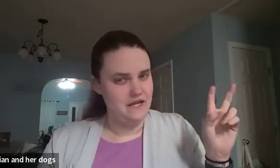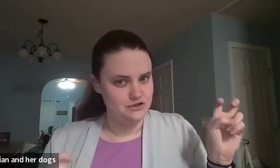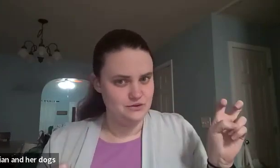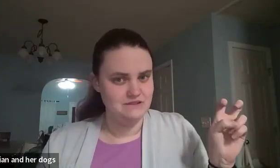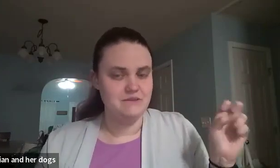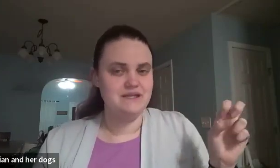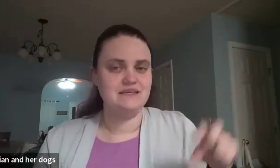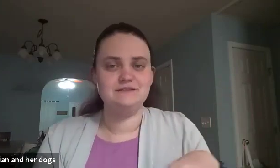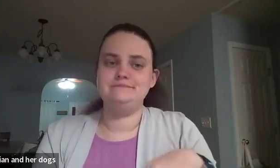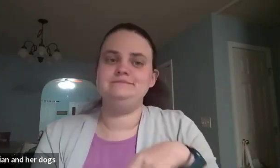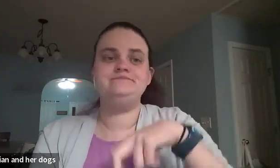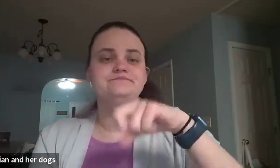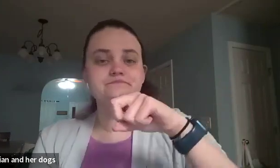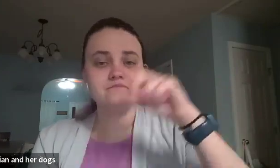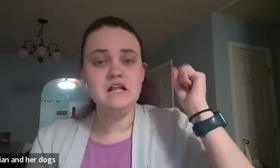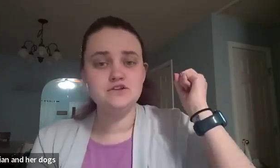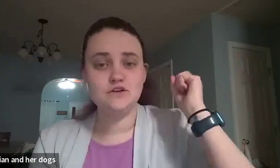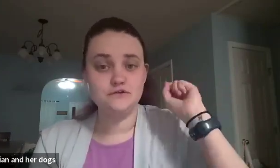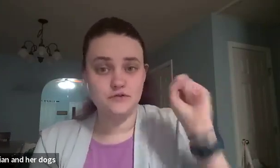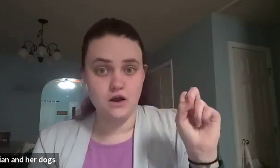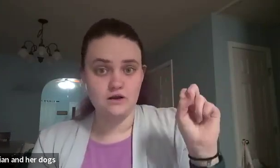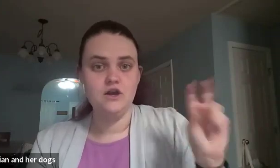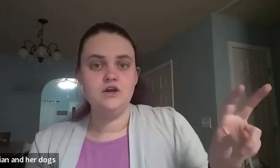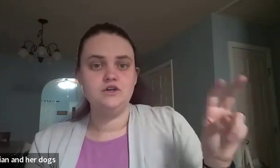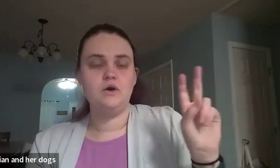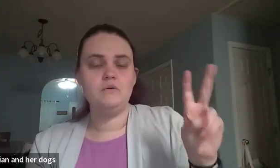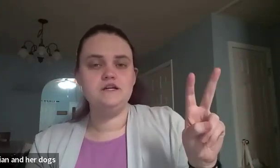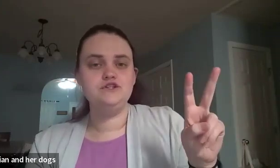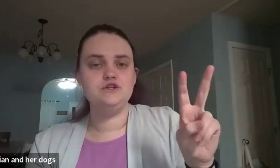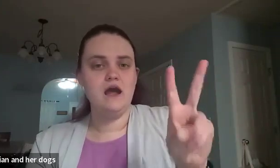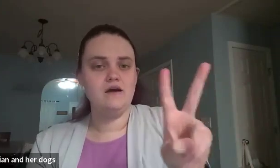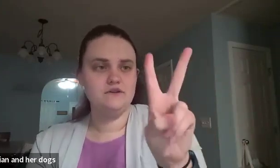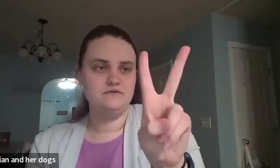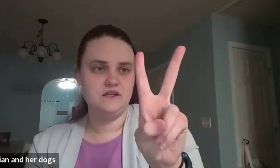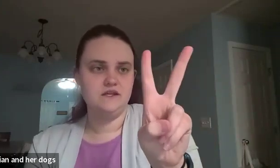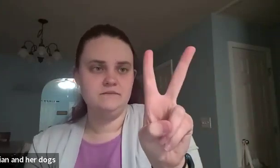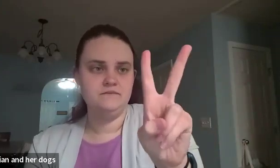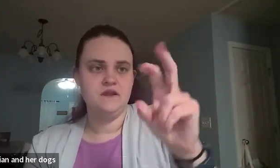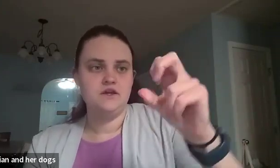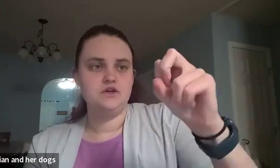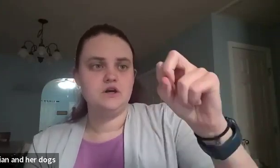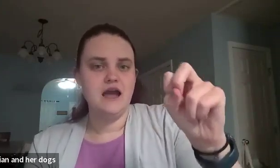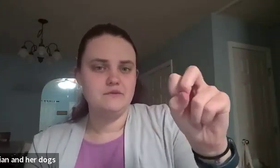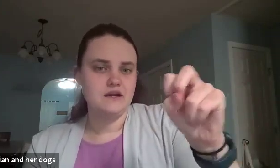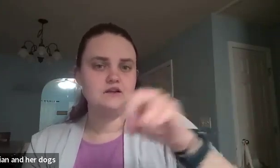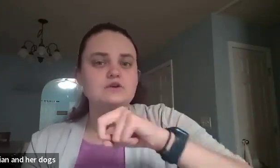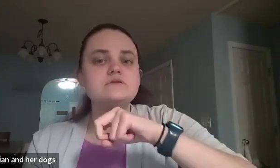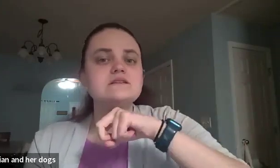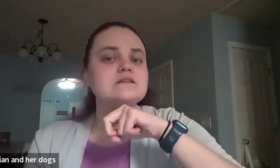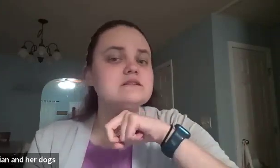alligator to it, if that makes sense. So for frog, you're going to have the V, you're going to have them kind of closed,